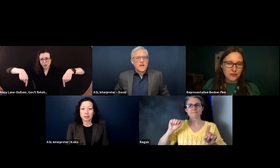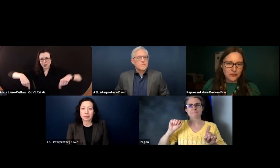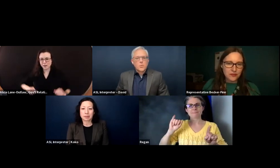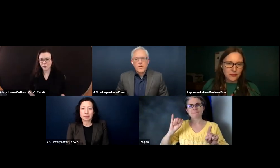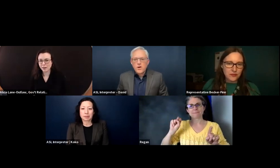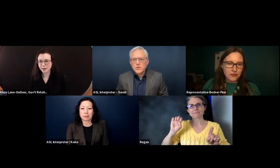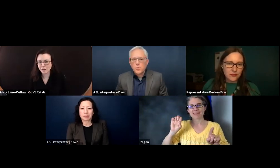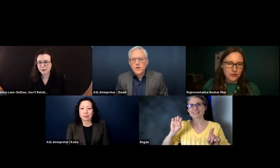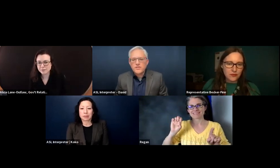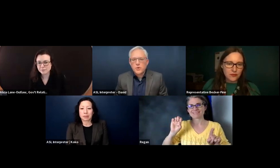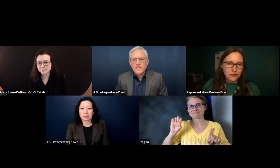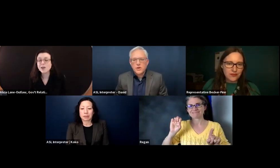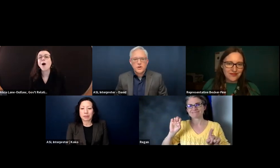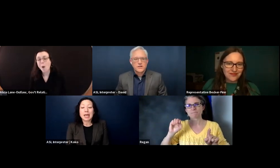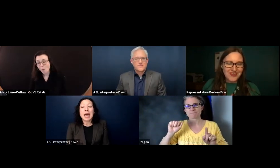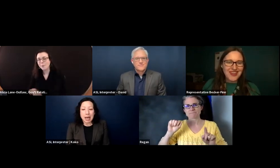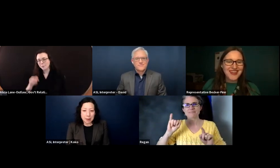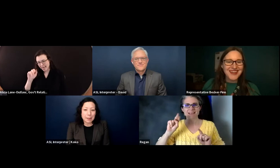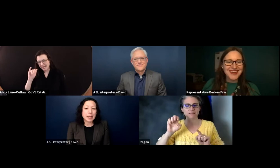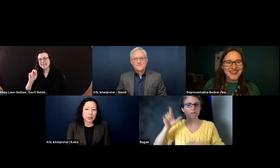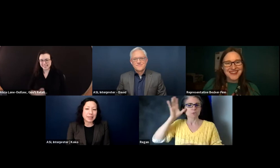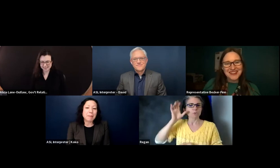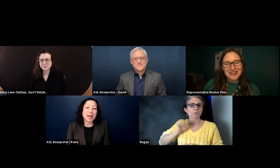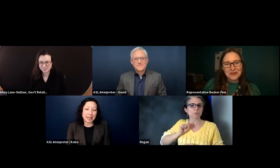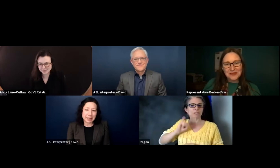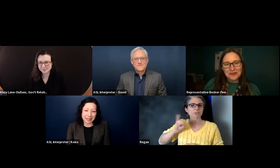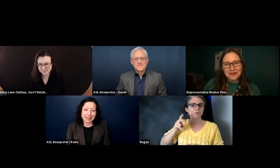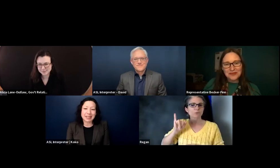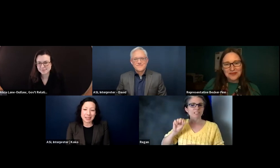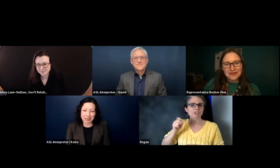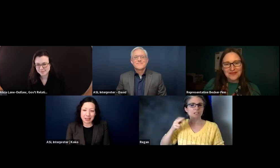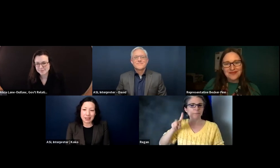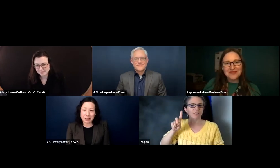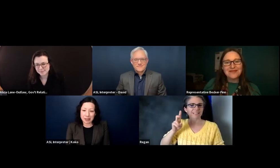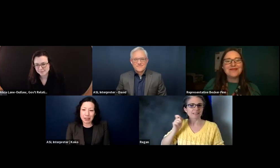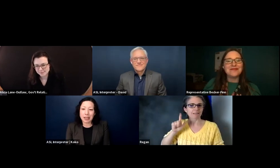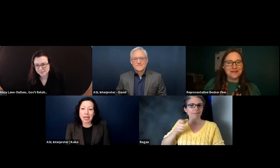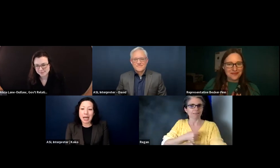several times. Where are you? Where is your here? Here is in Maine.